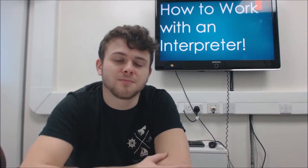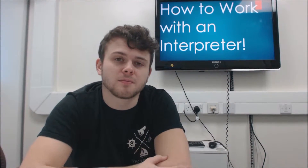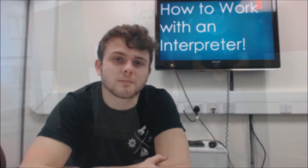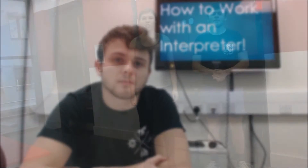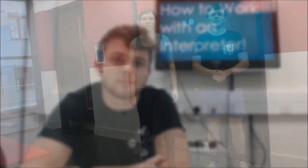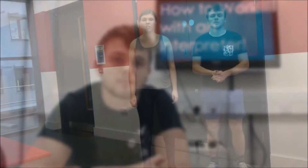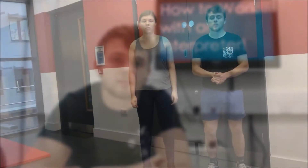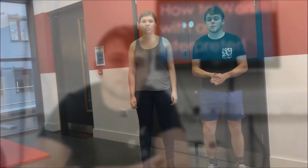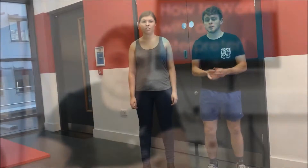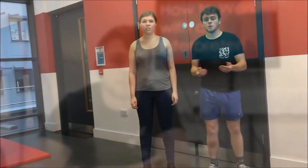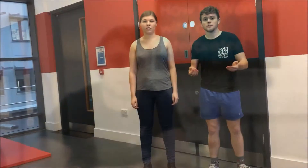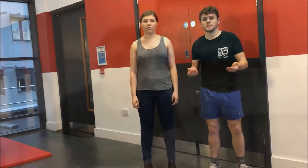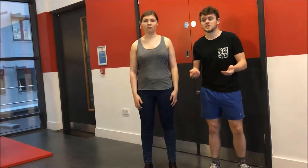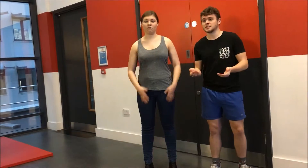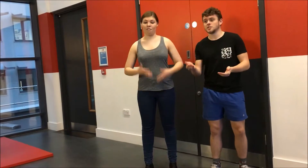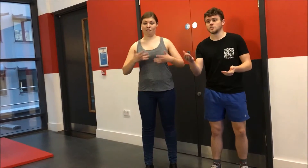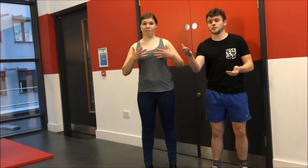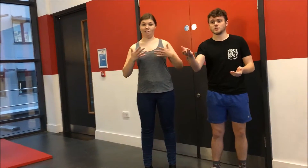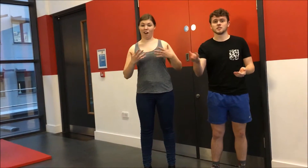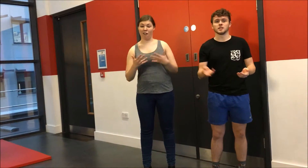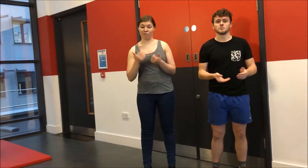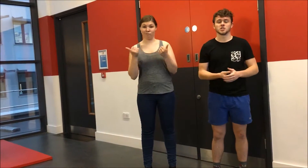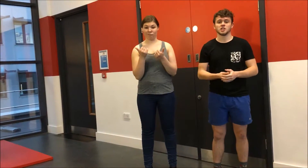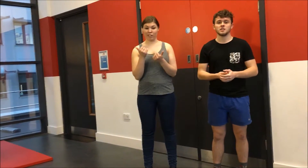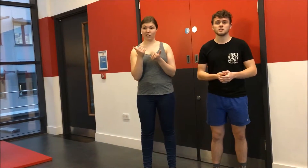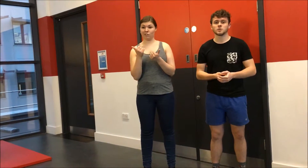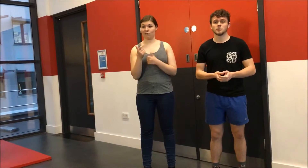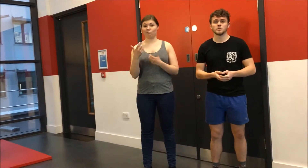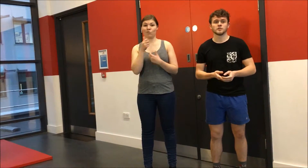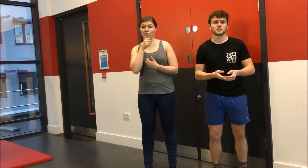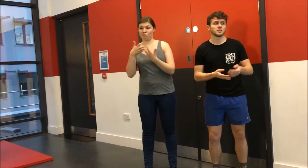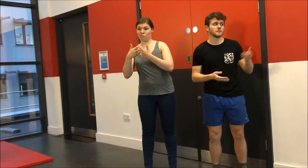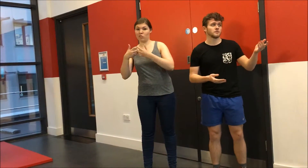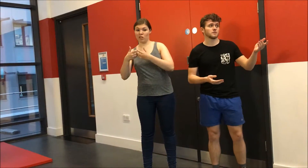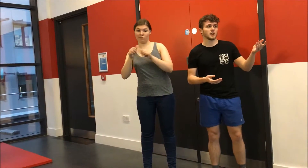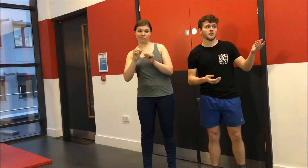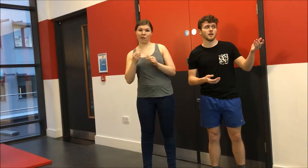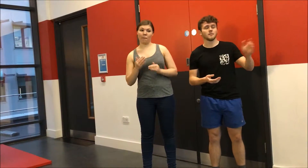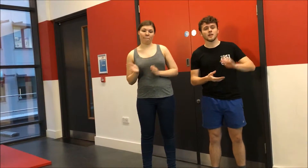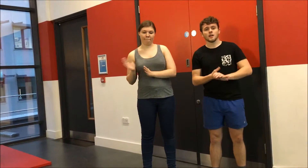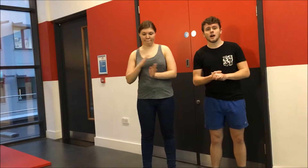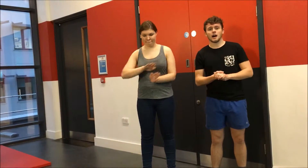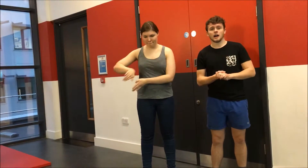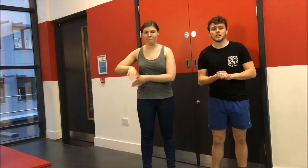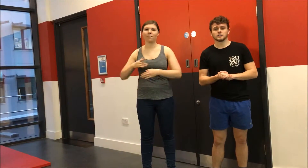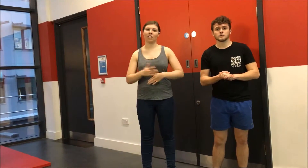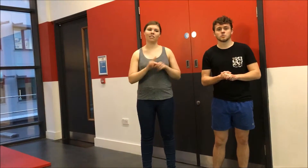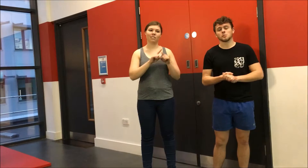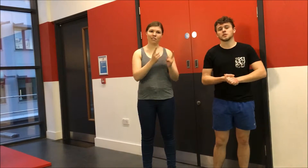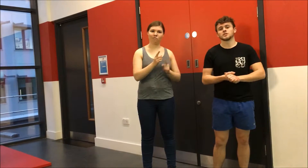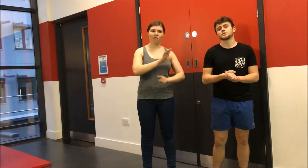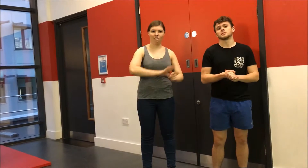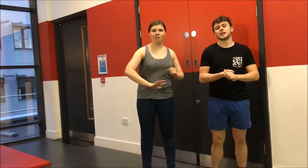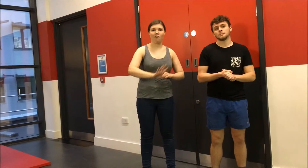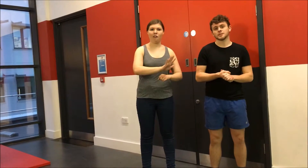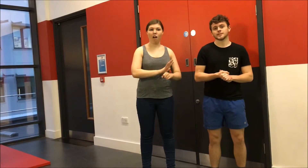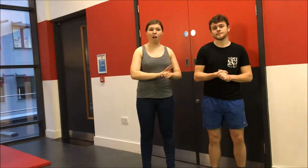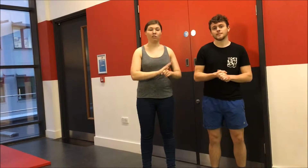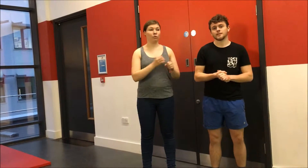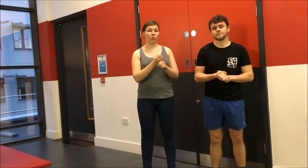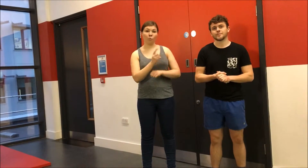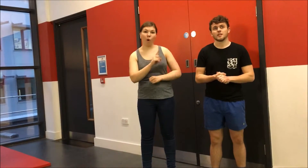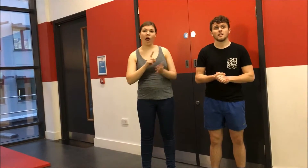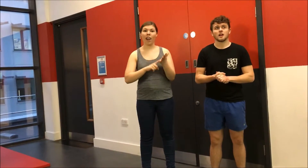this. Right, well now we've finished the session of using the machines, we're going to move into a different area and probably going to do some